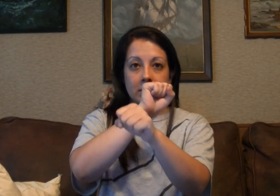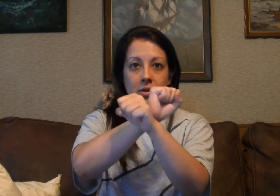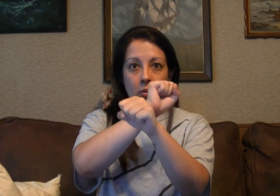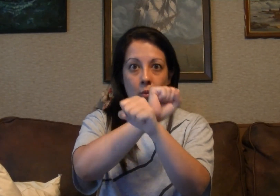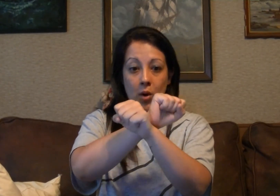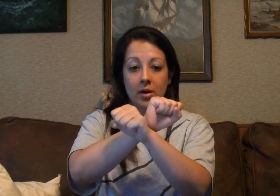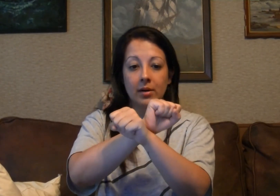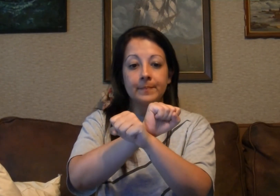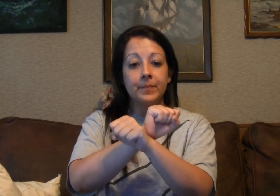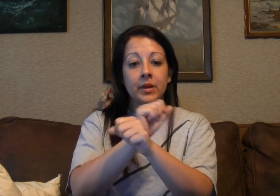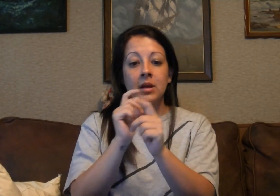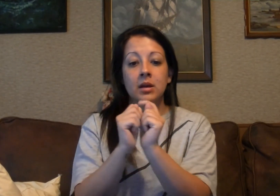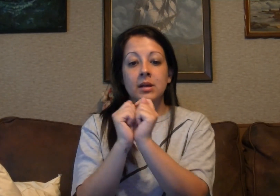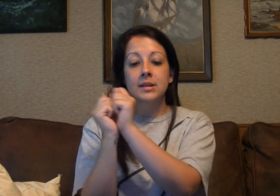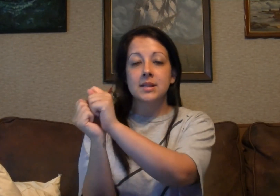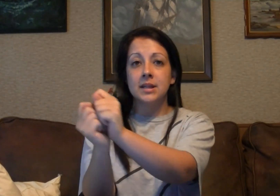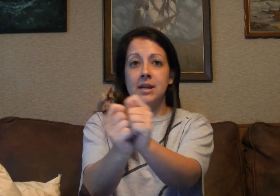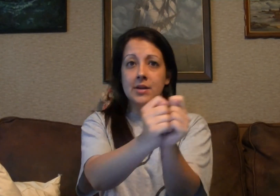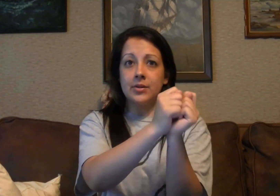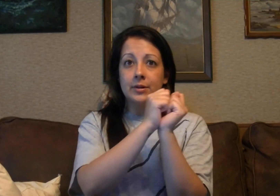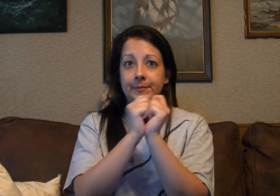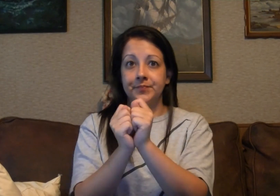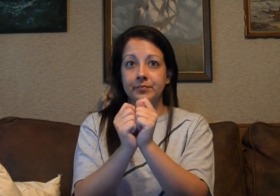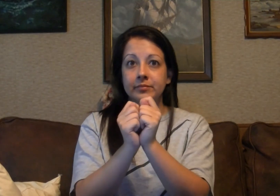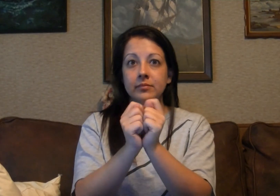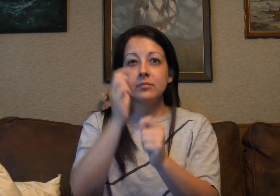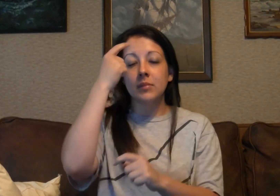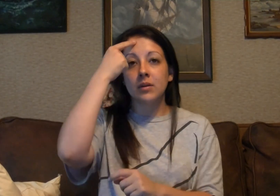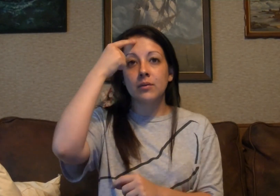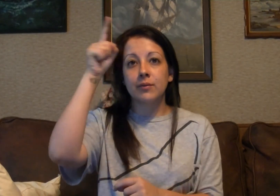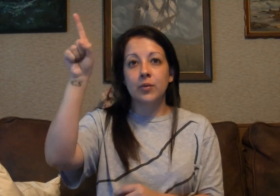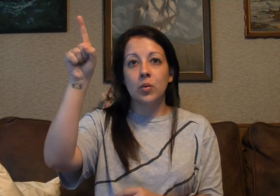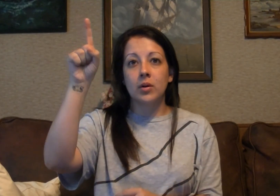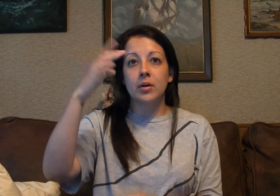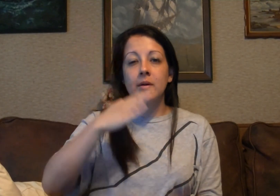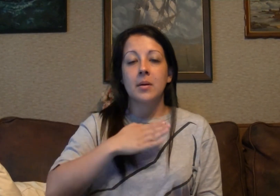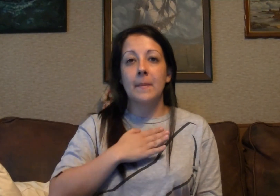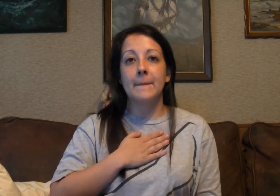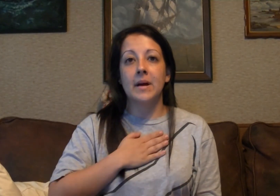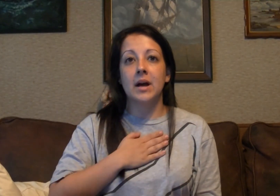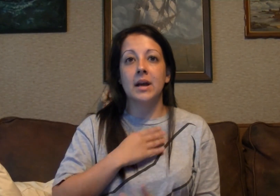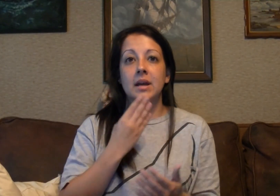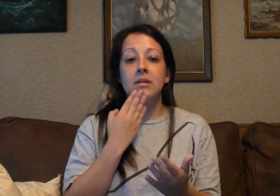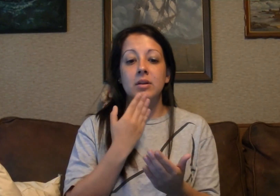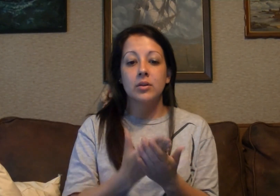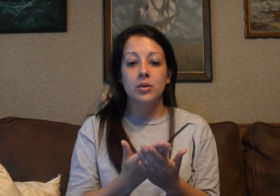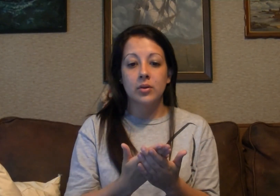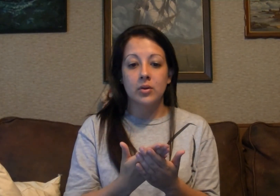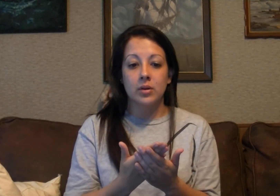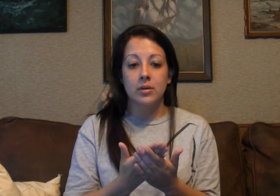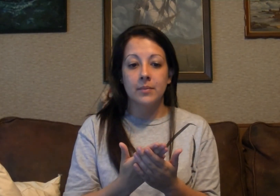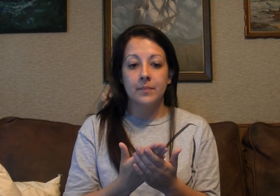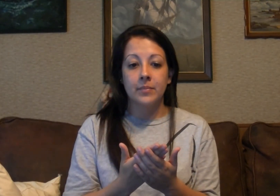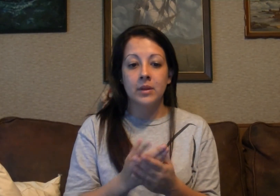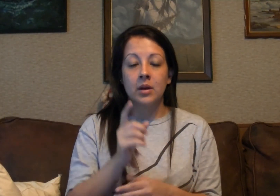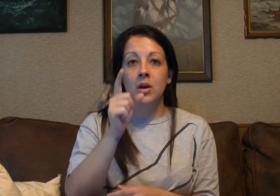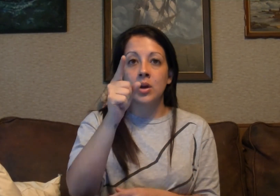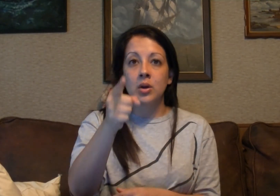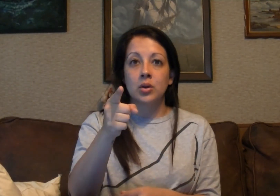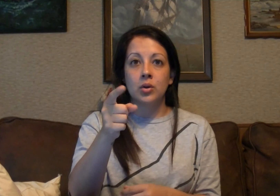So work together for my good.